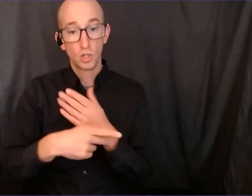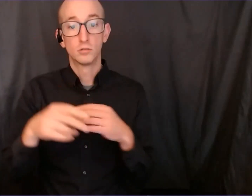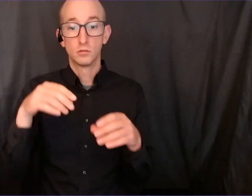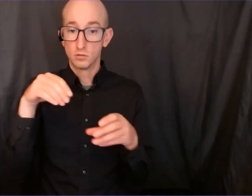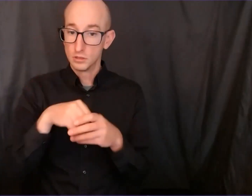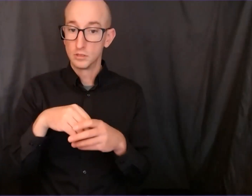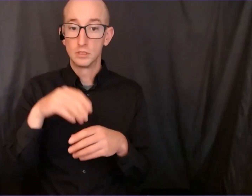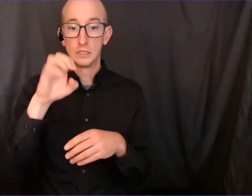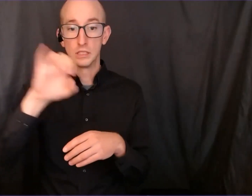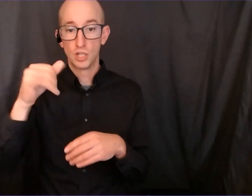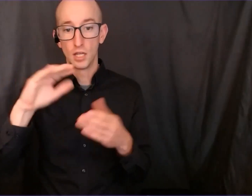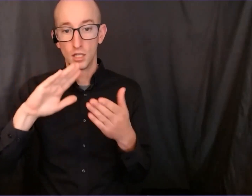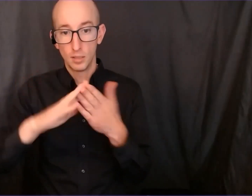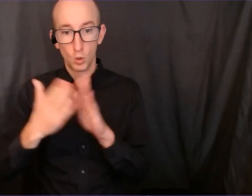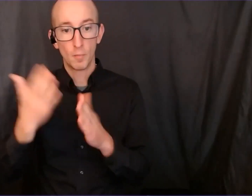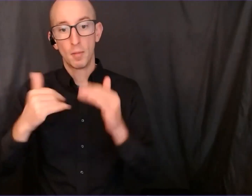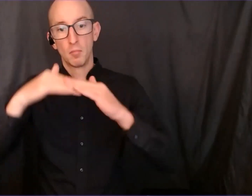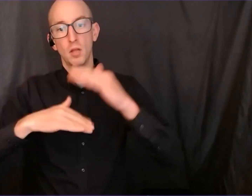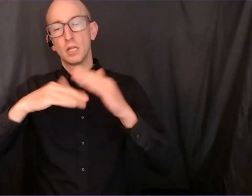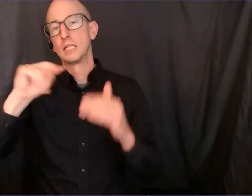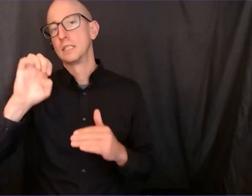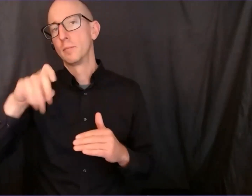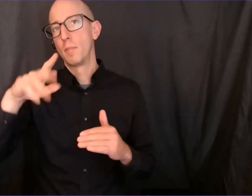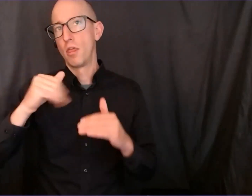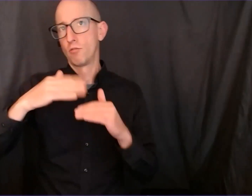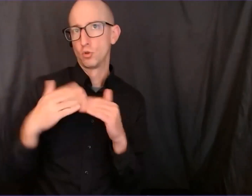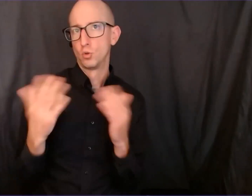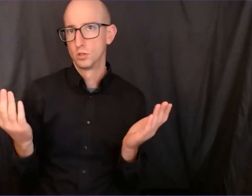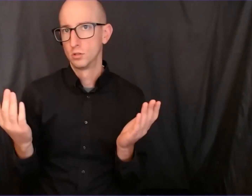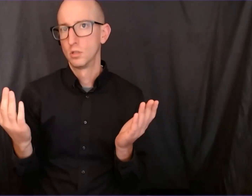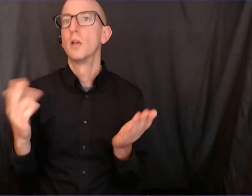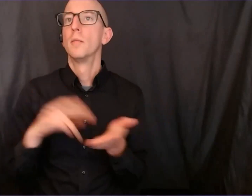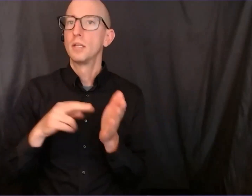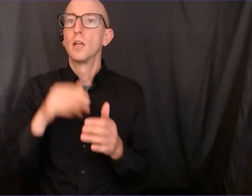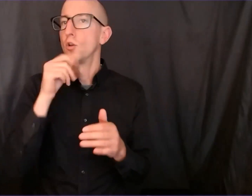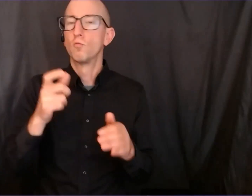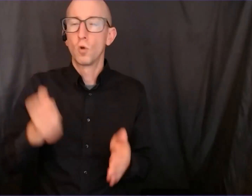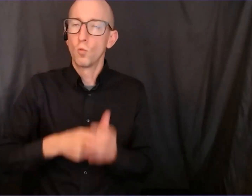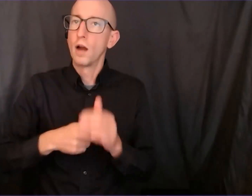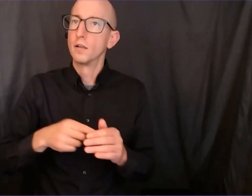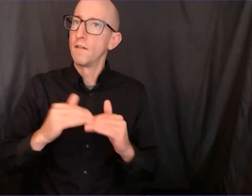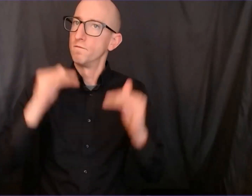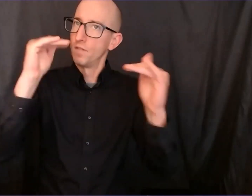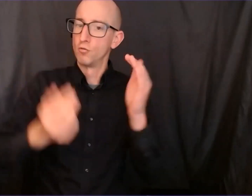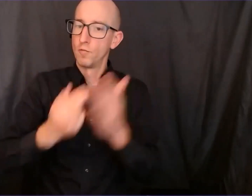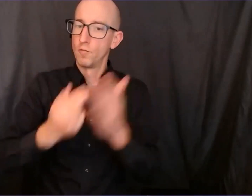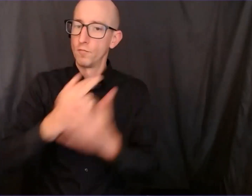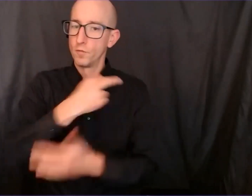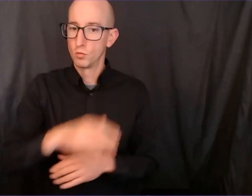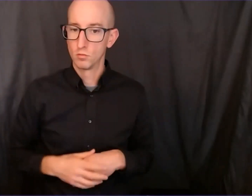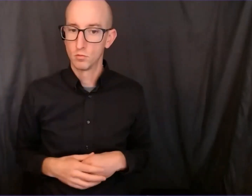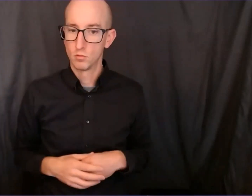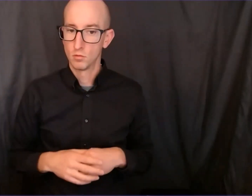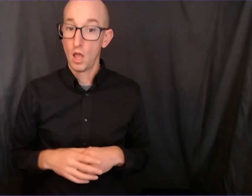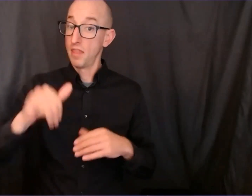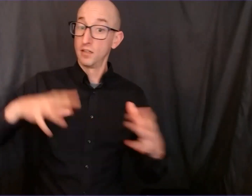thresholds, thus not requiring enhanced review. While the existing cumulative baseline of adverse impacts is